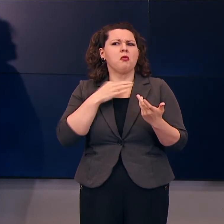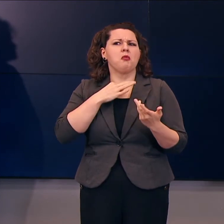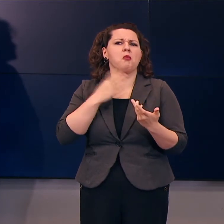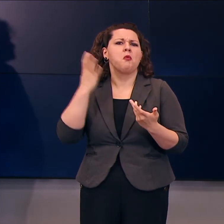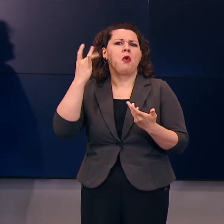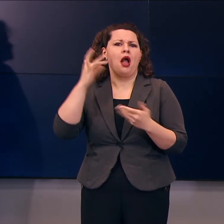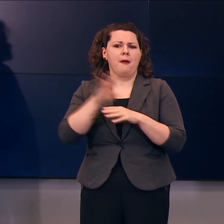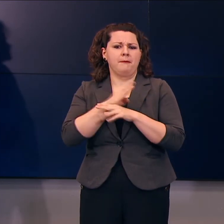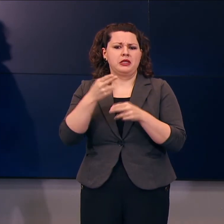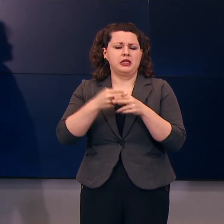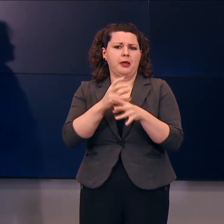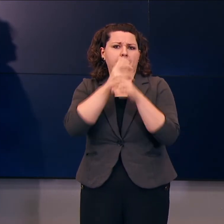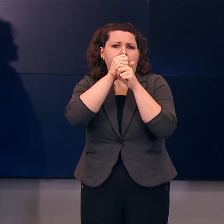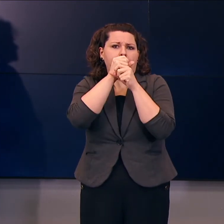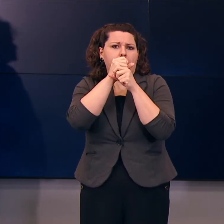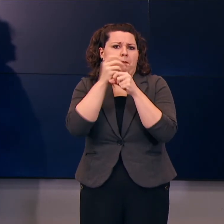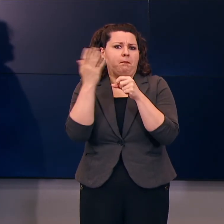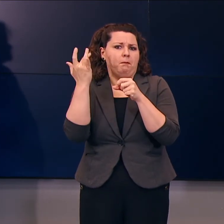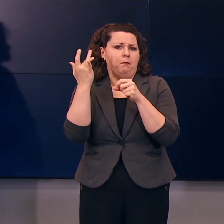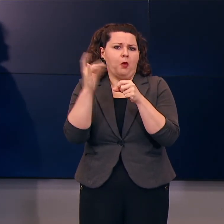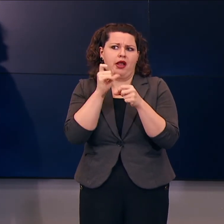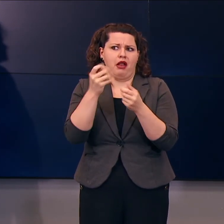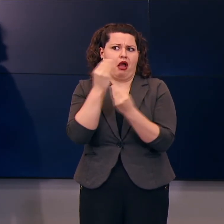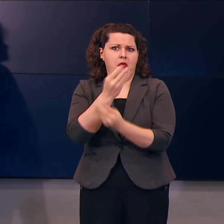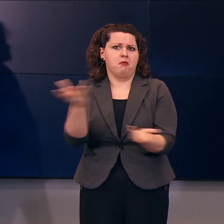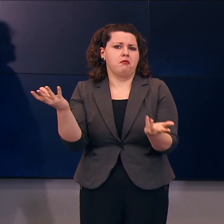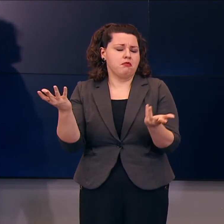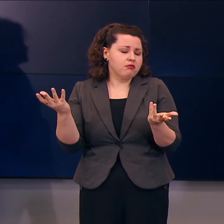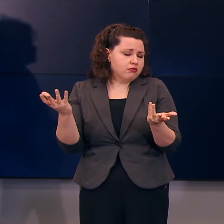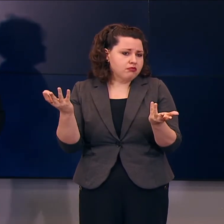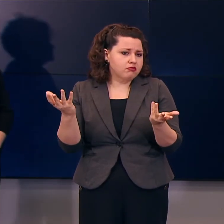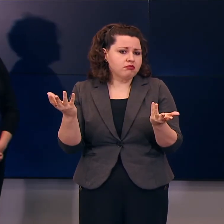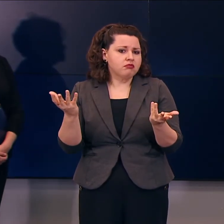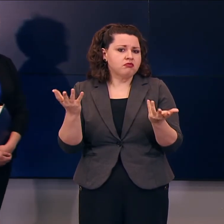that information would not be public, so